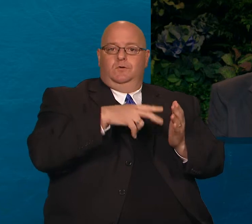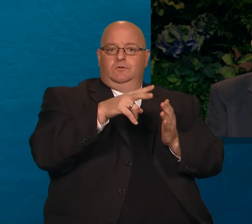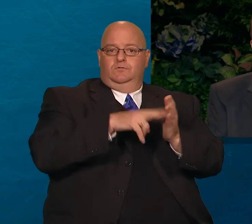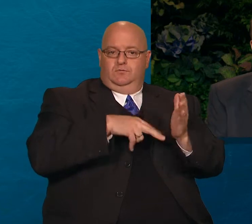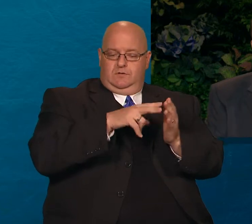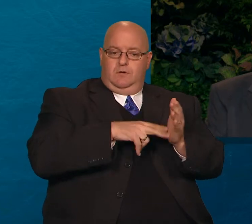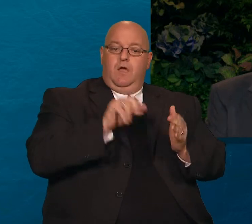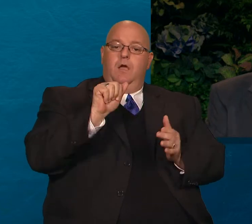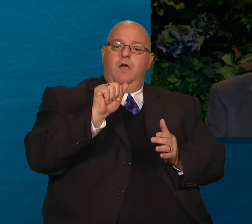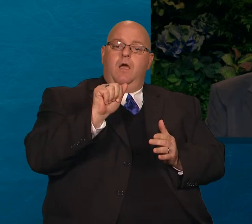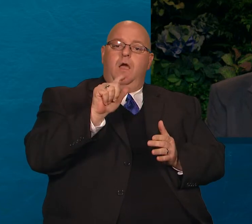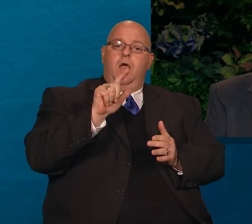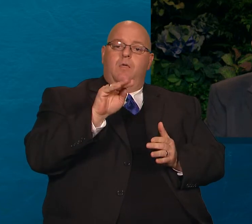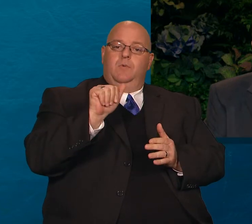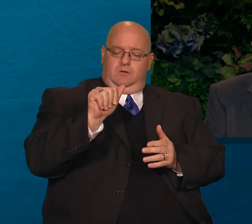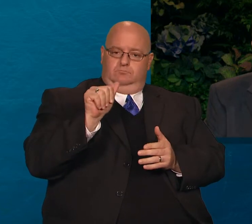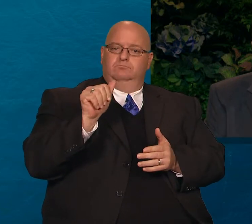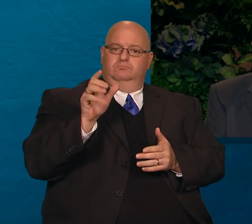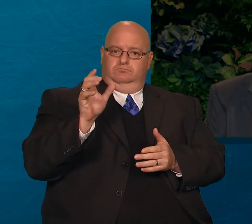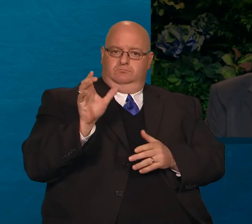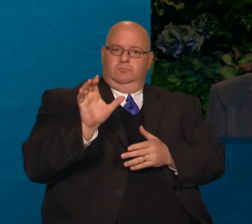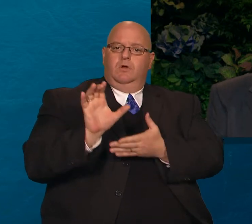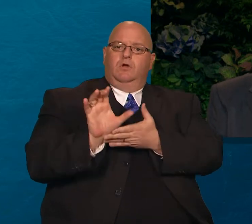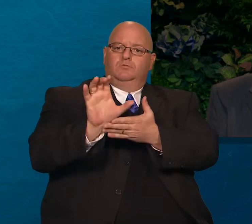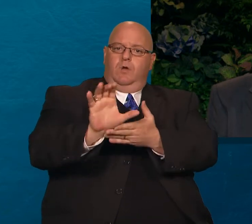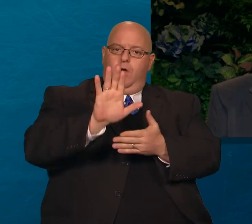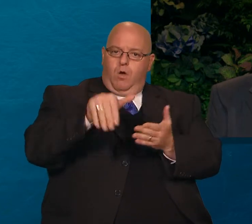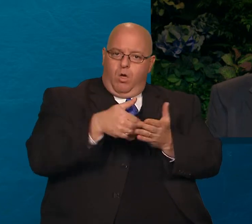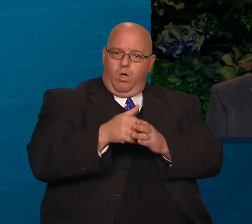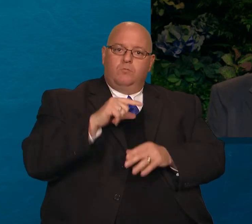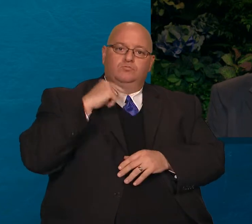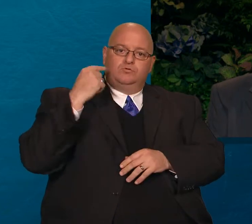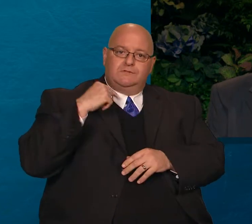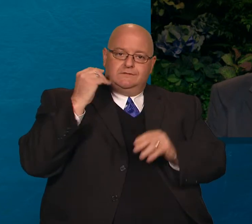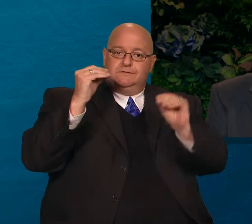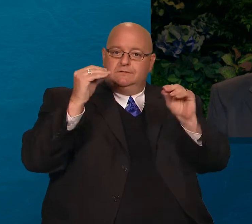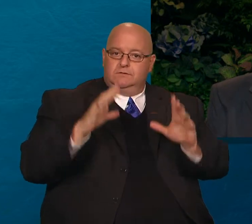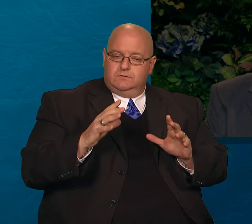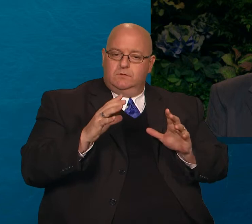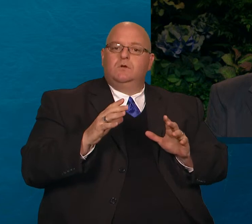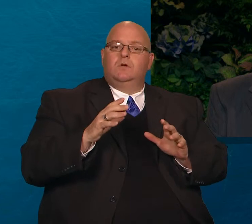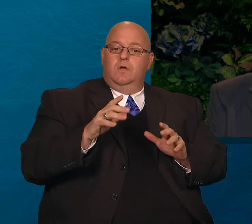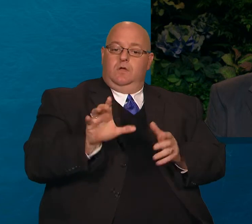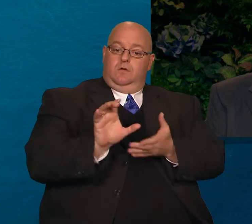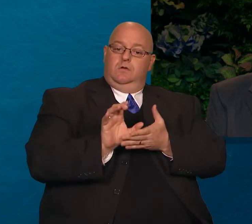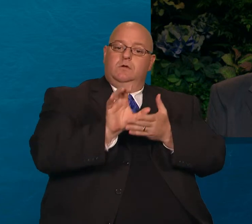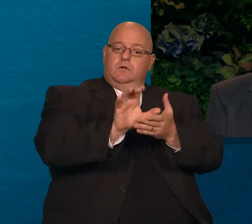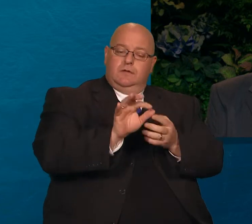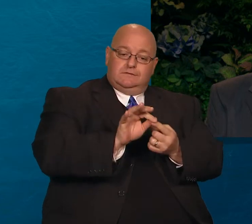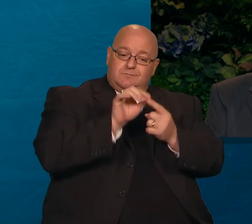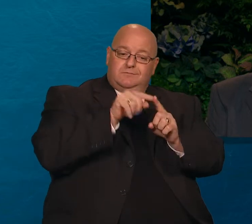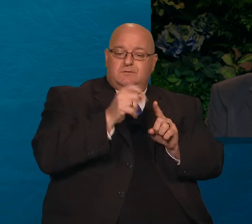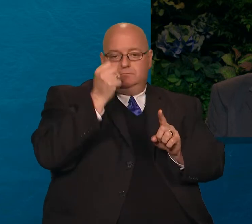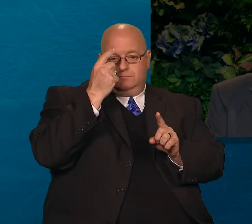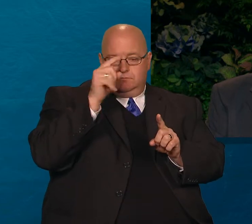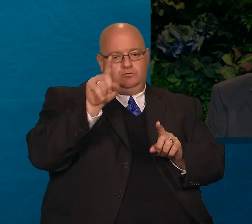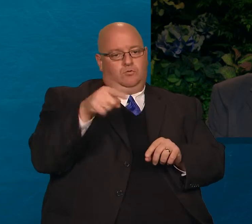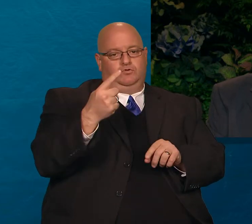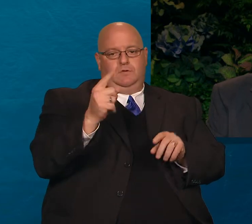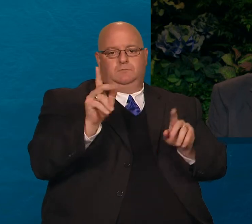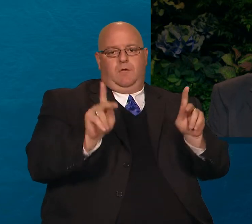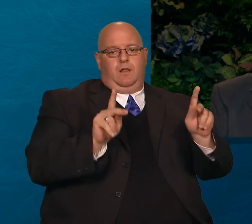consecrated all their priests, all their teachers, and none were consecrated except they were just